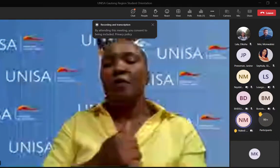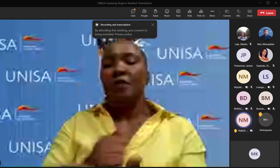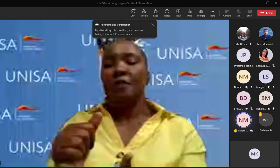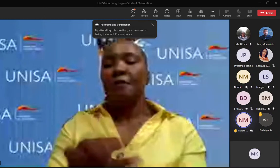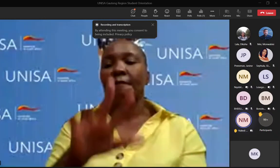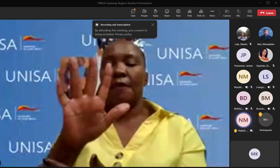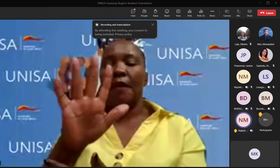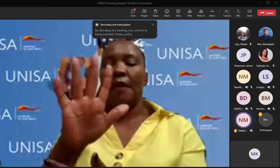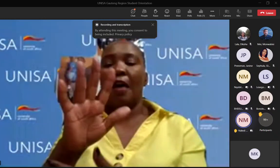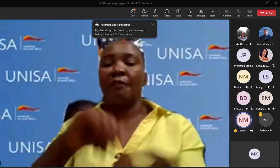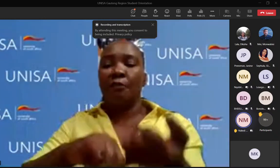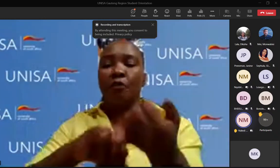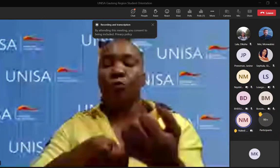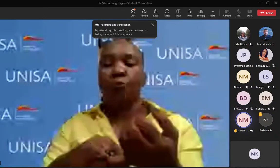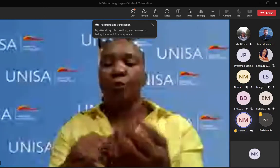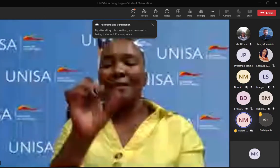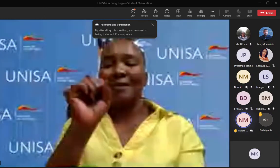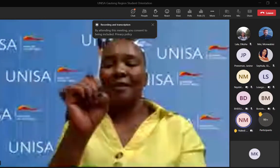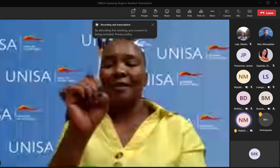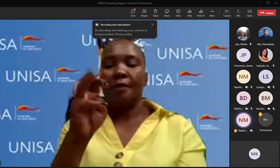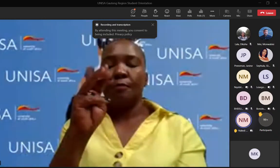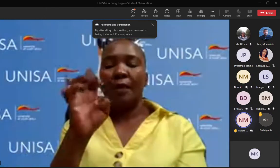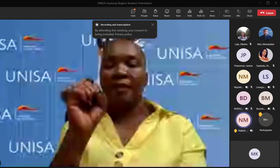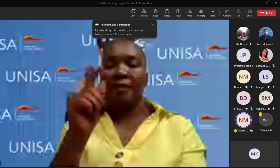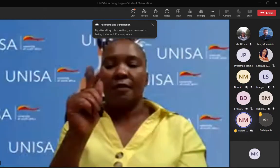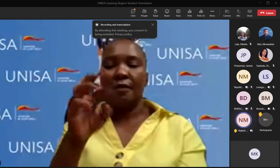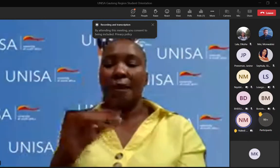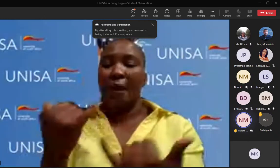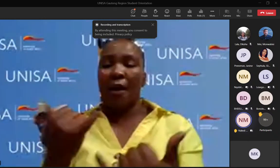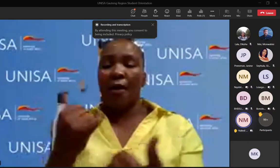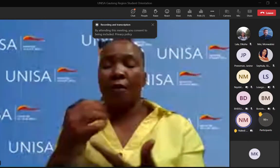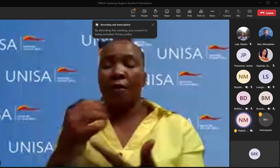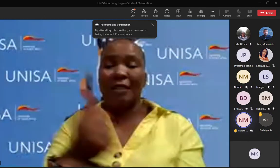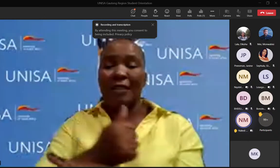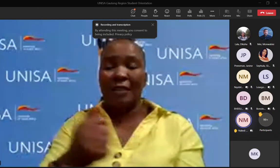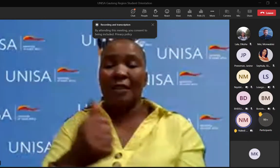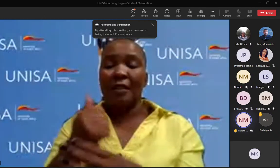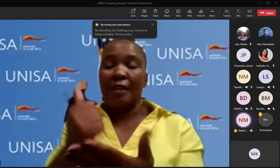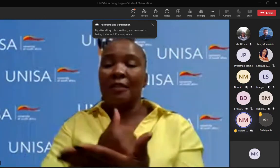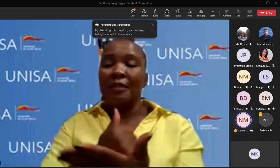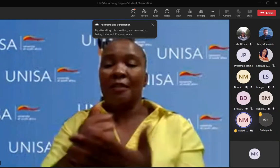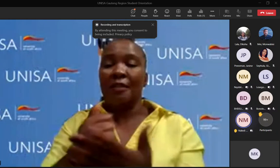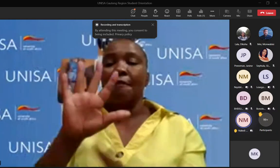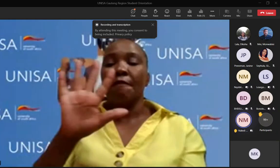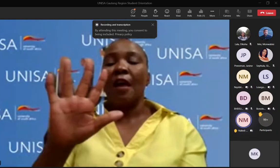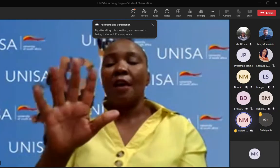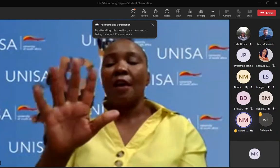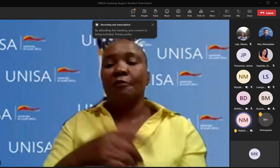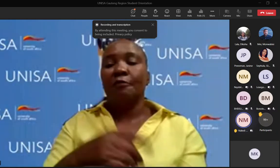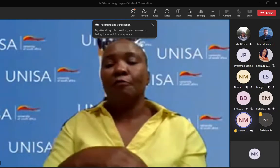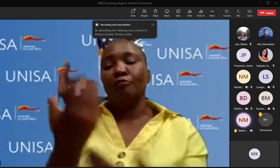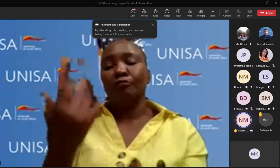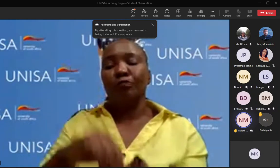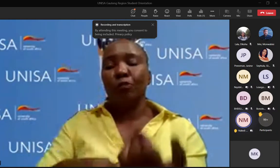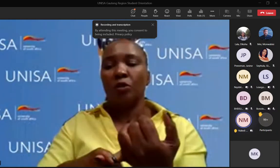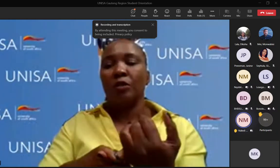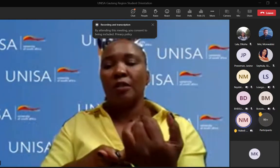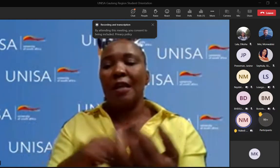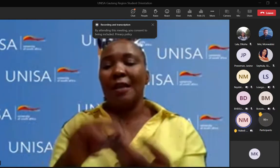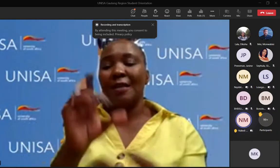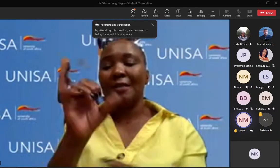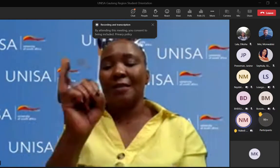so I wanted to know because I've already registered for five because um all those five modules are semester as